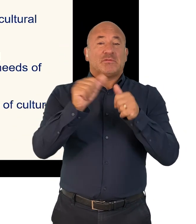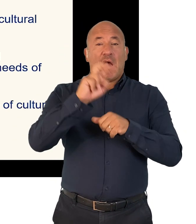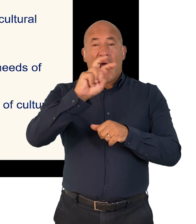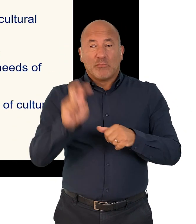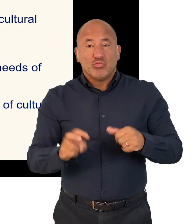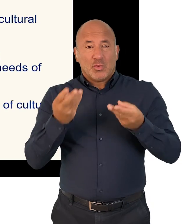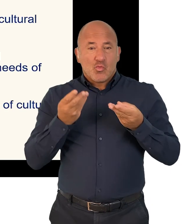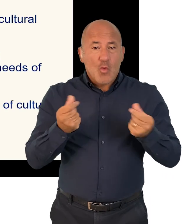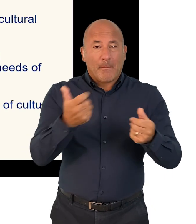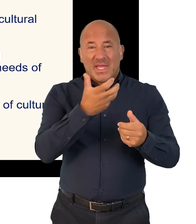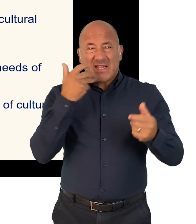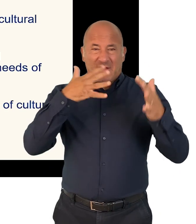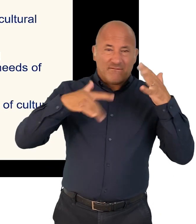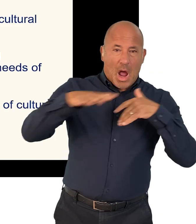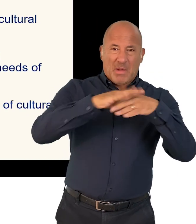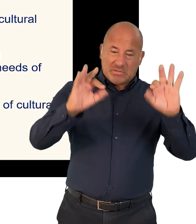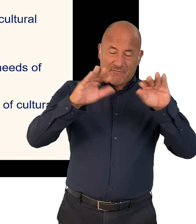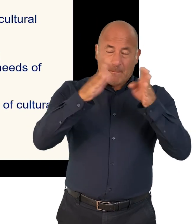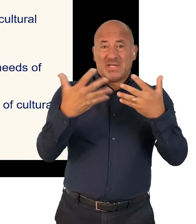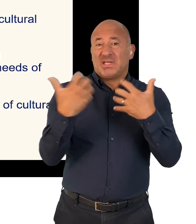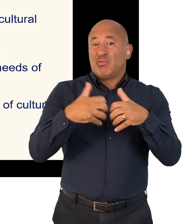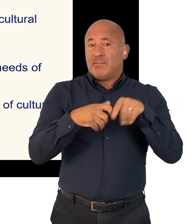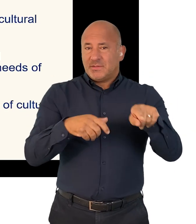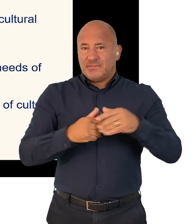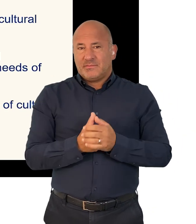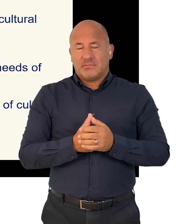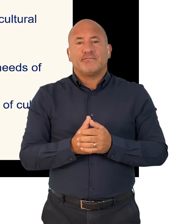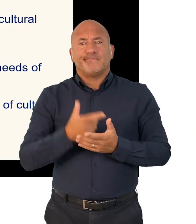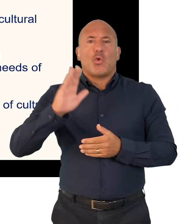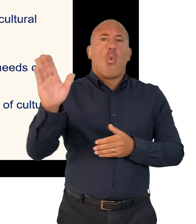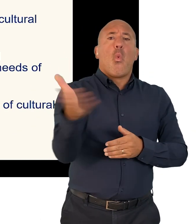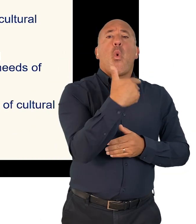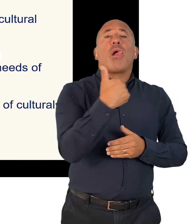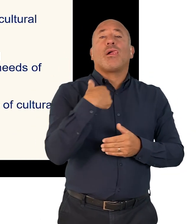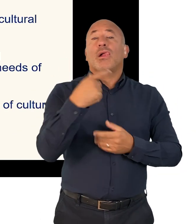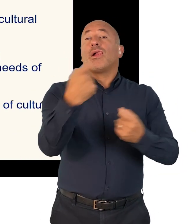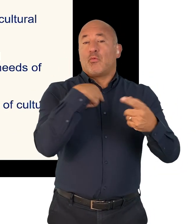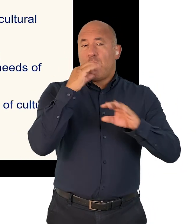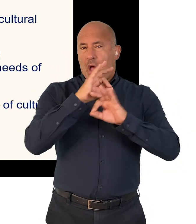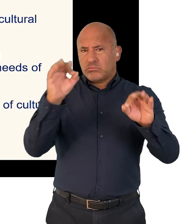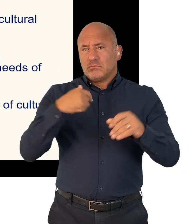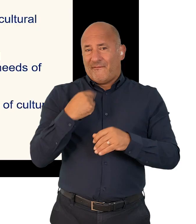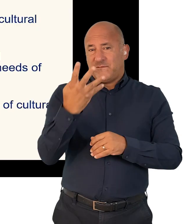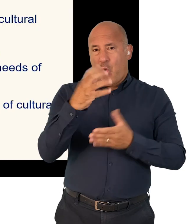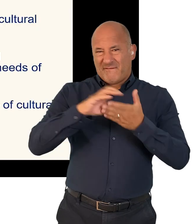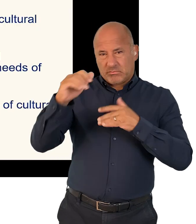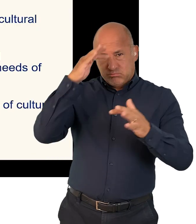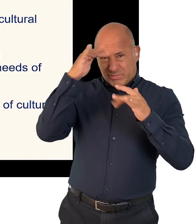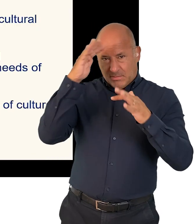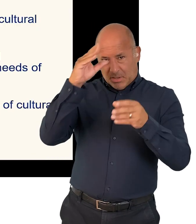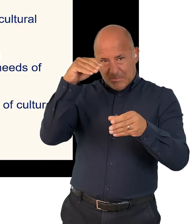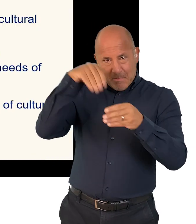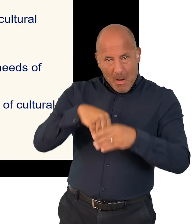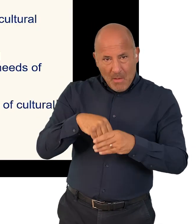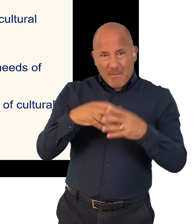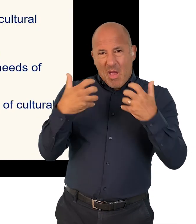equipment. All applicants will be asked to use our 4 investment principles to shape their activity to achieve the aims